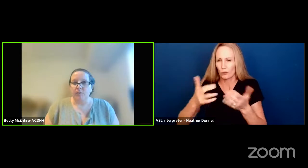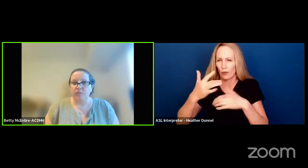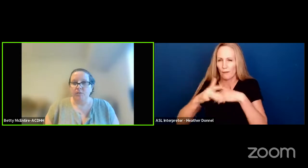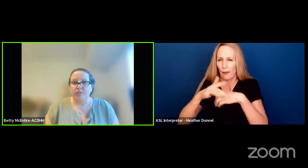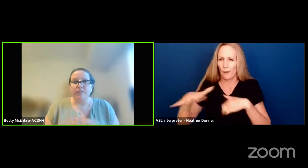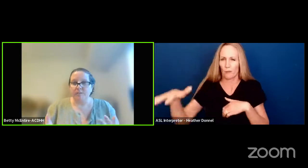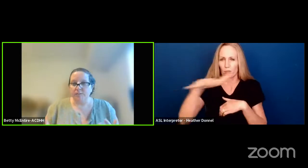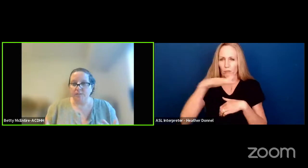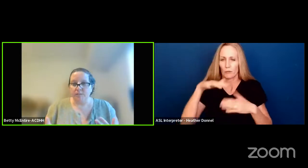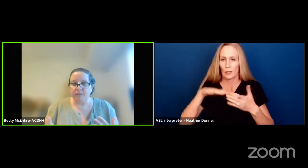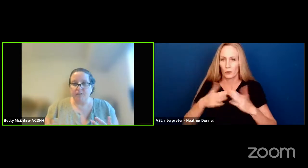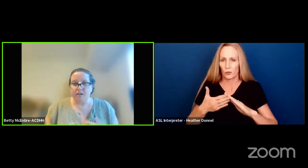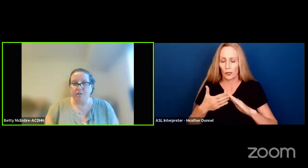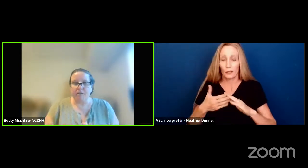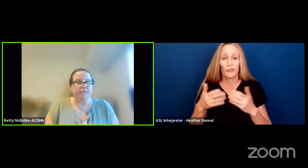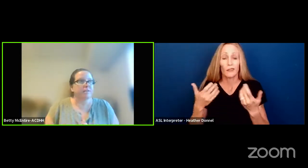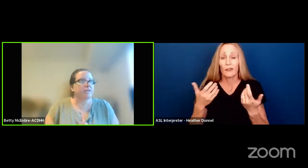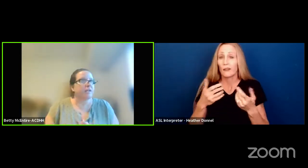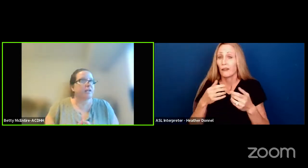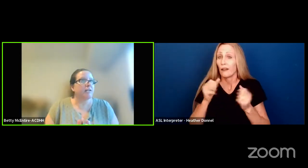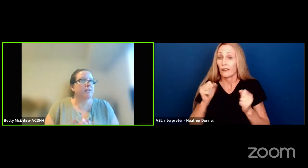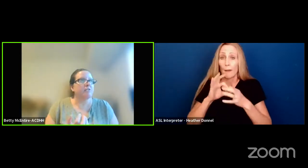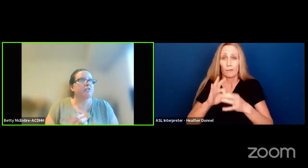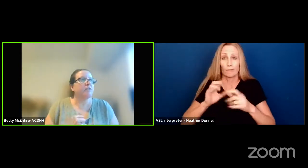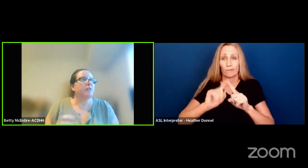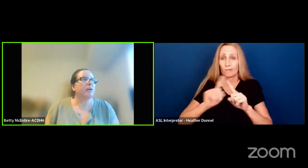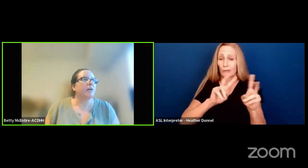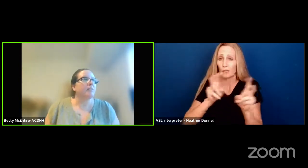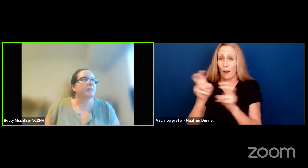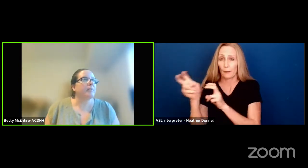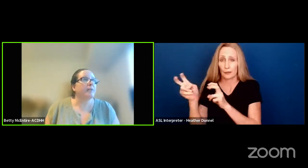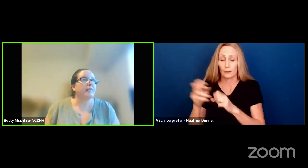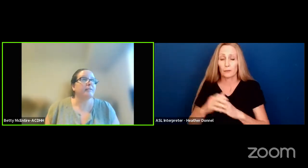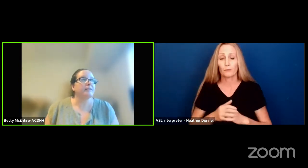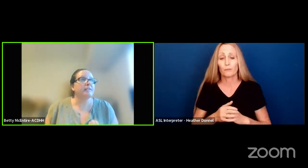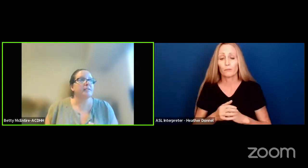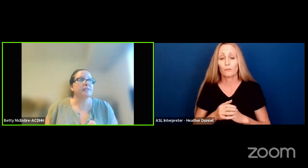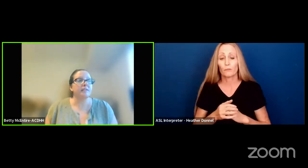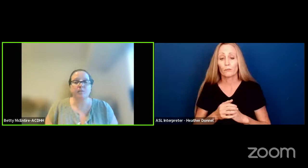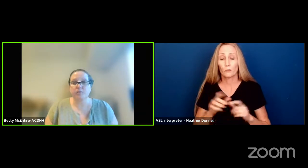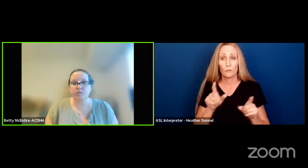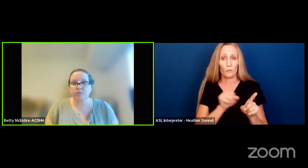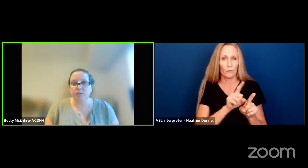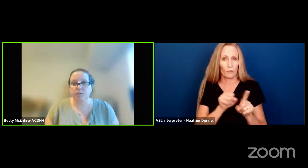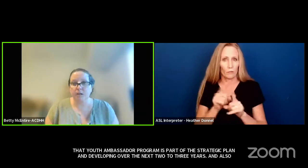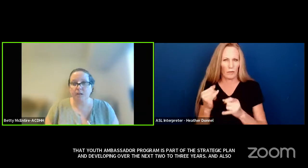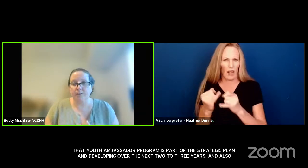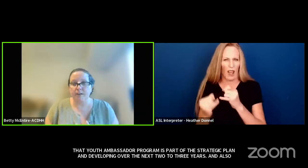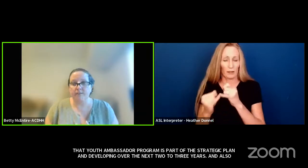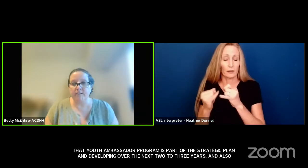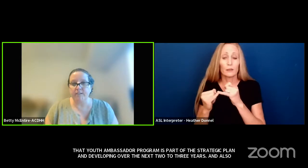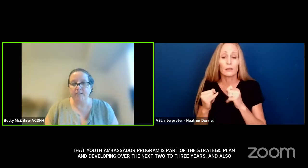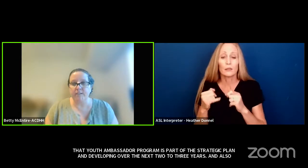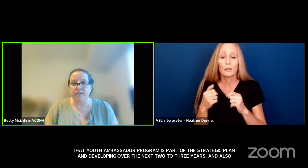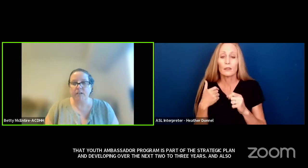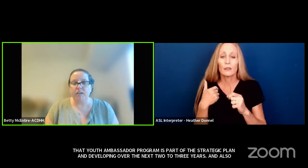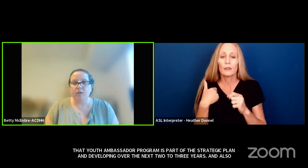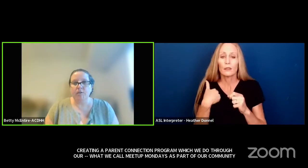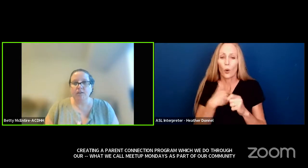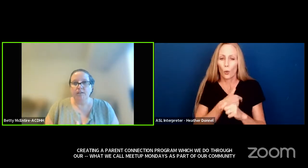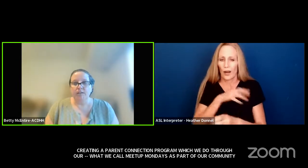about, various different topics. In addition, and lastly, is that we do a lot of